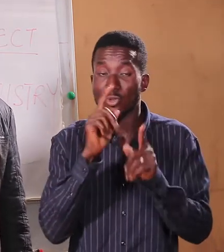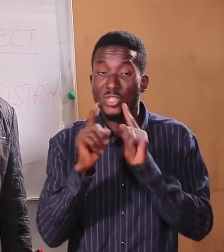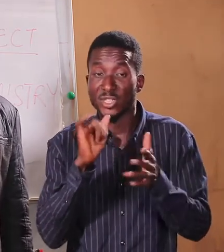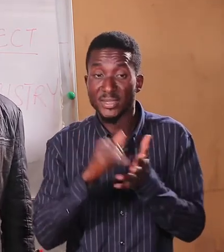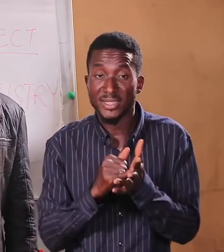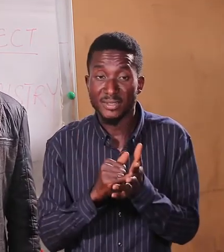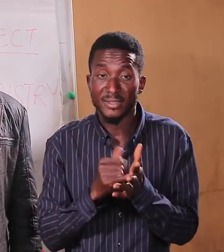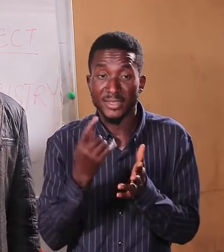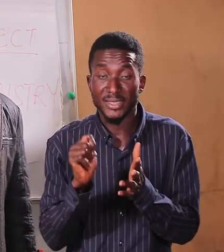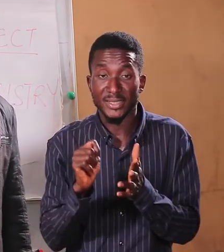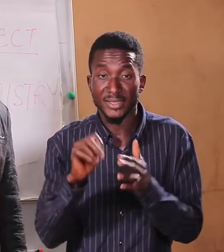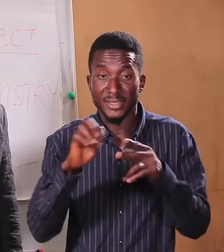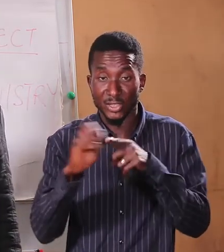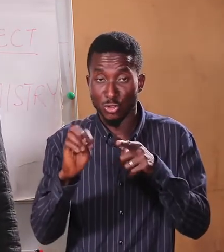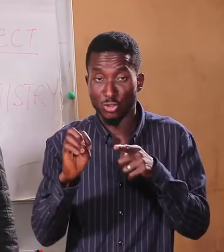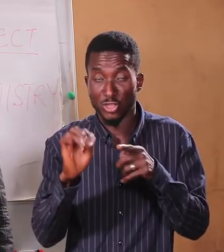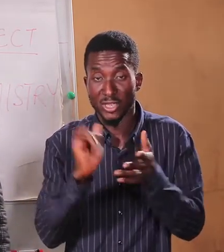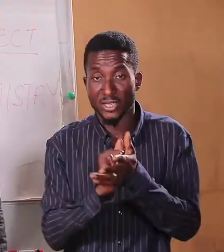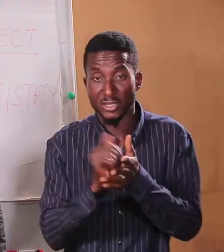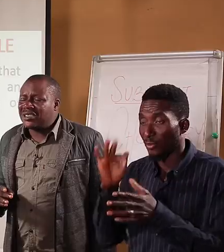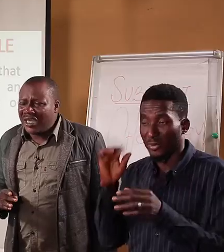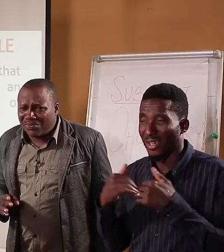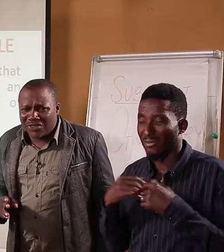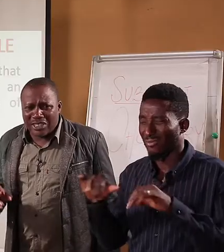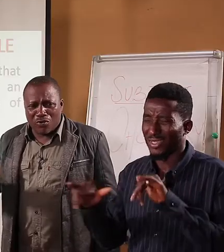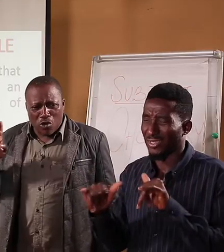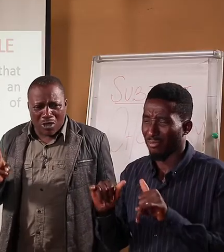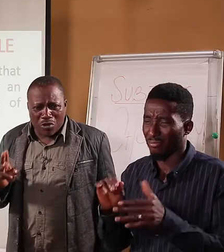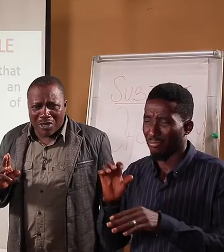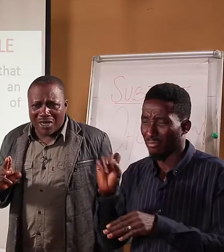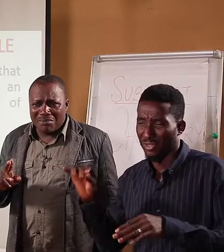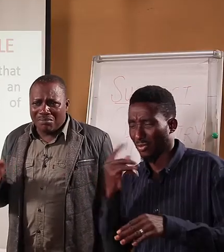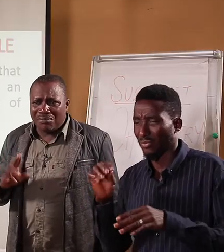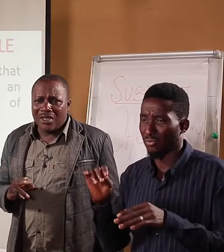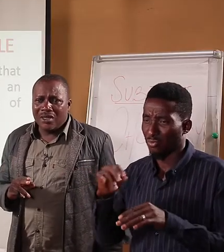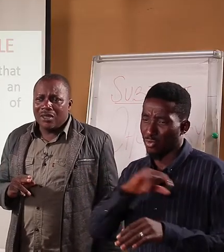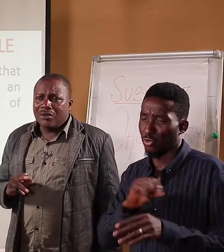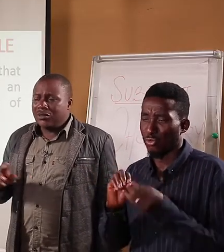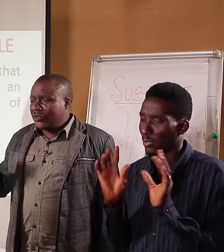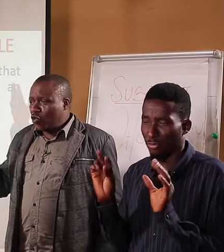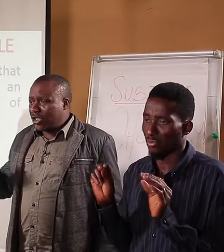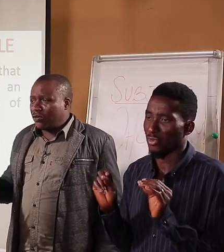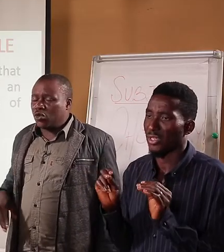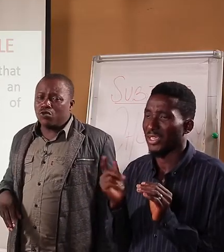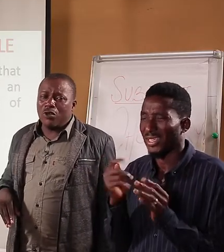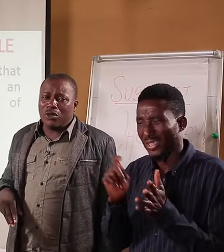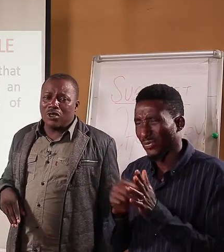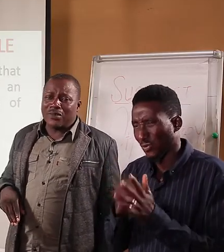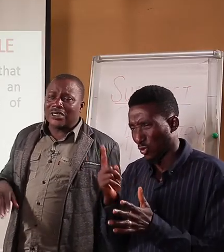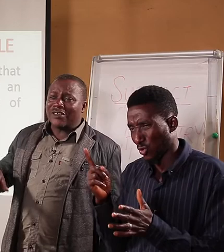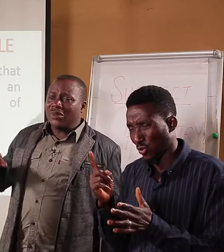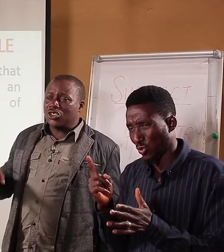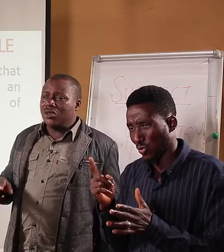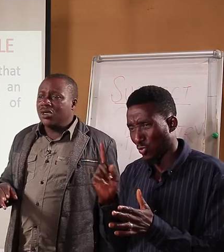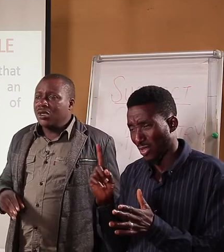describing an electron, that they will have the same set of 4 quantum number. These 4 set of 4 quantum